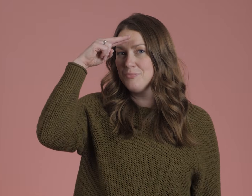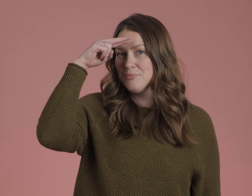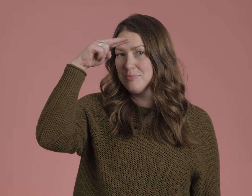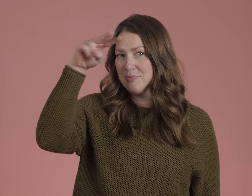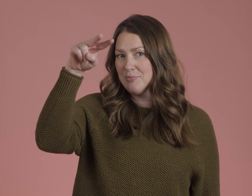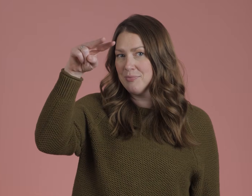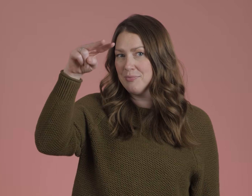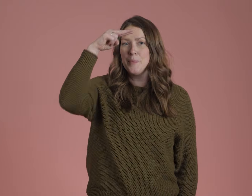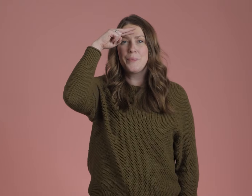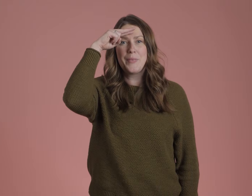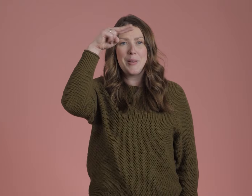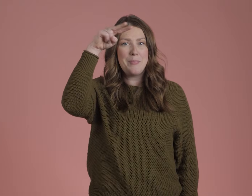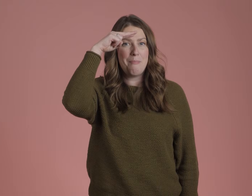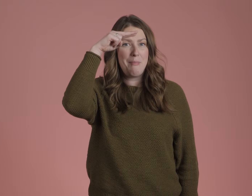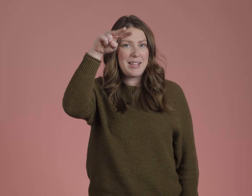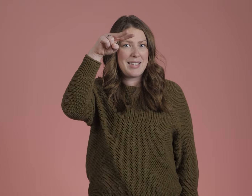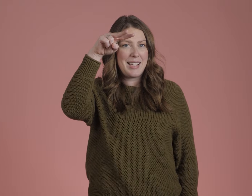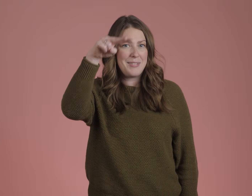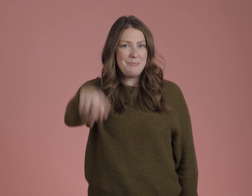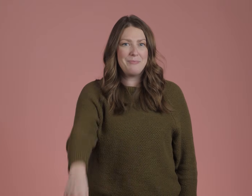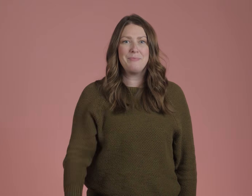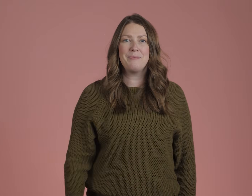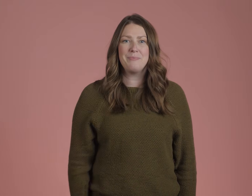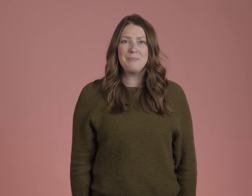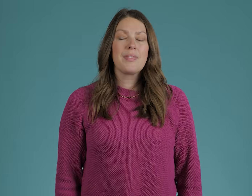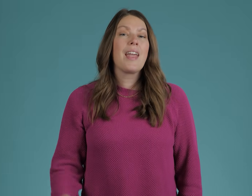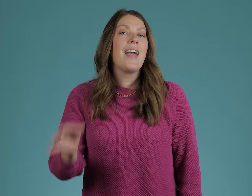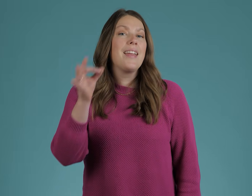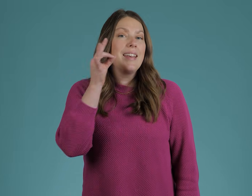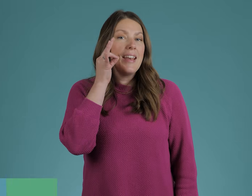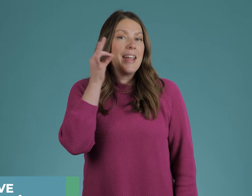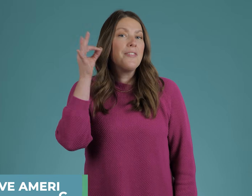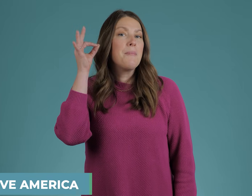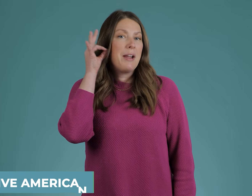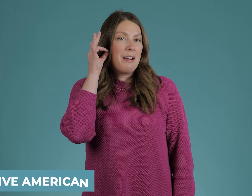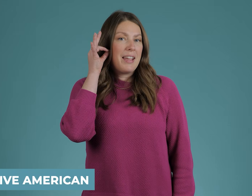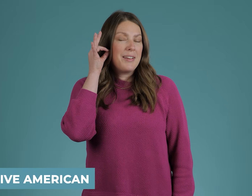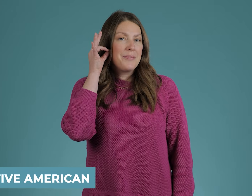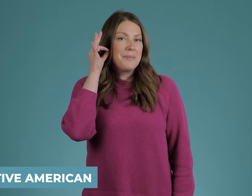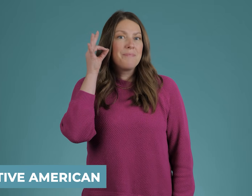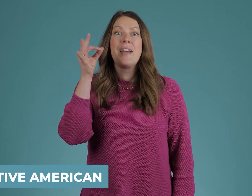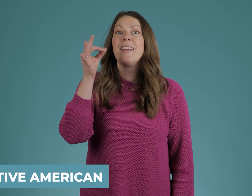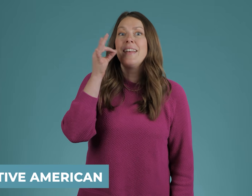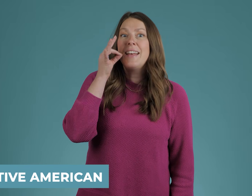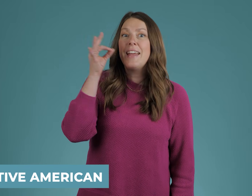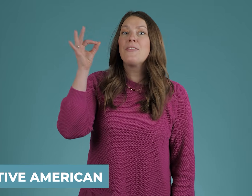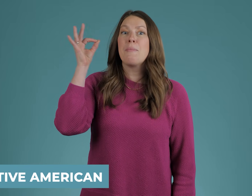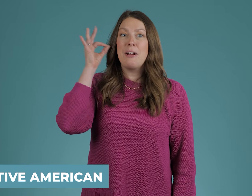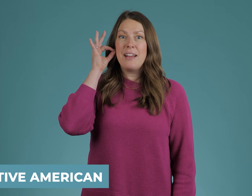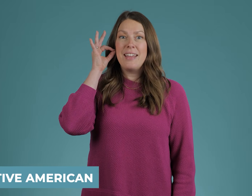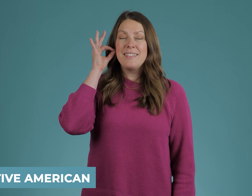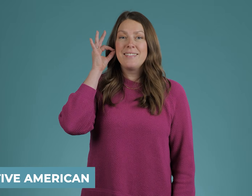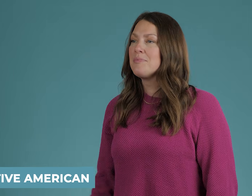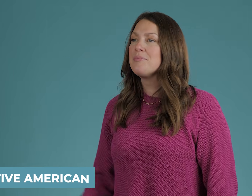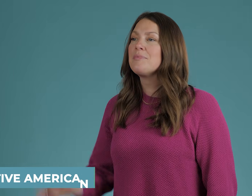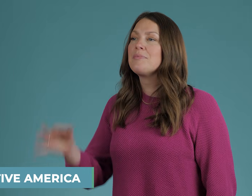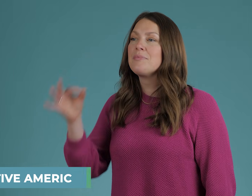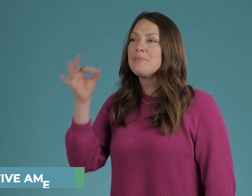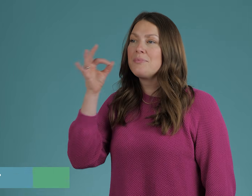back and forth. Mexican. Native American, Native American. It's